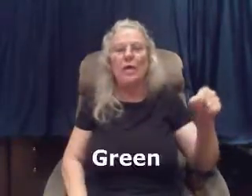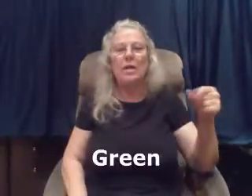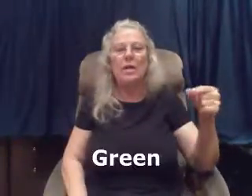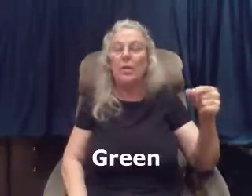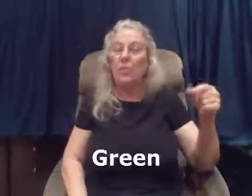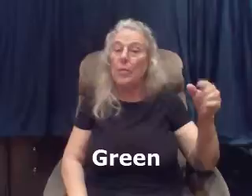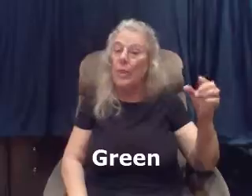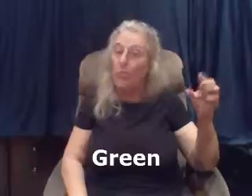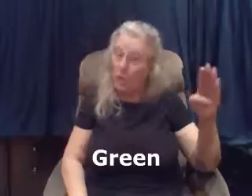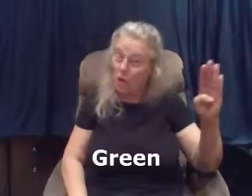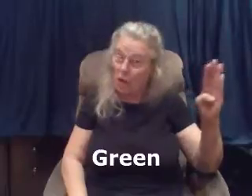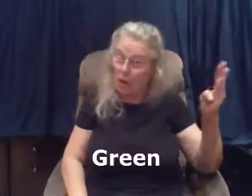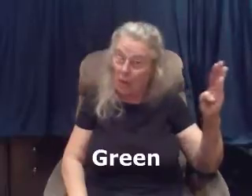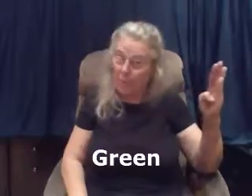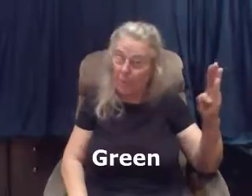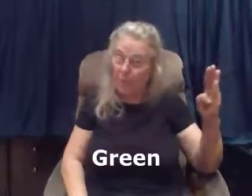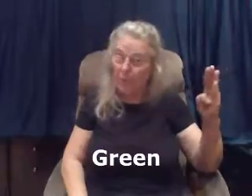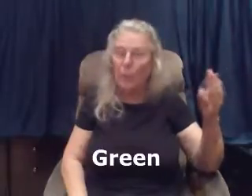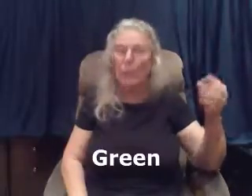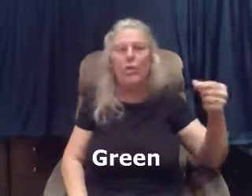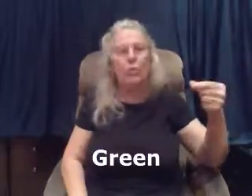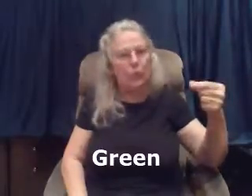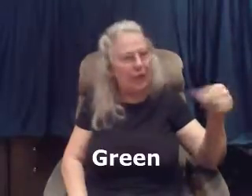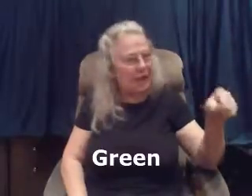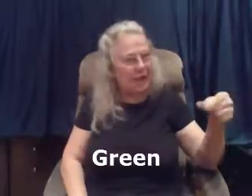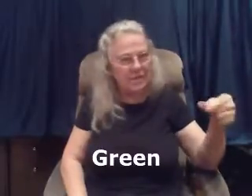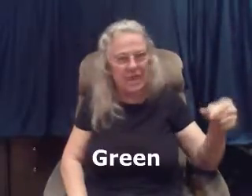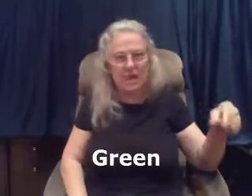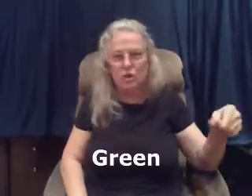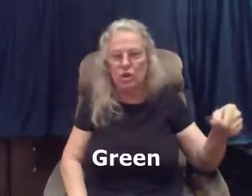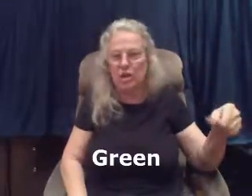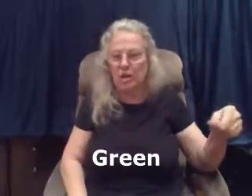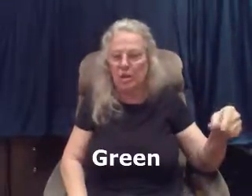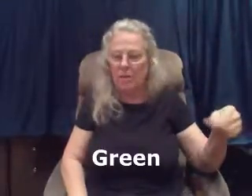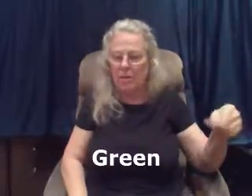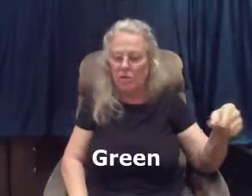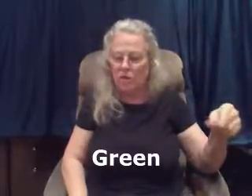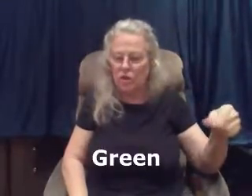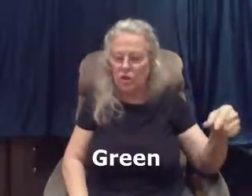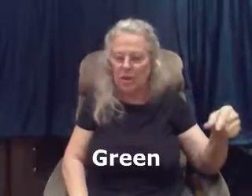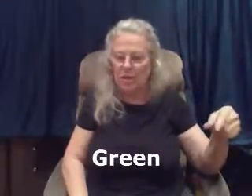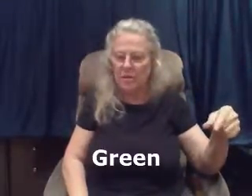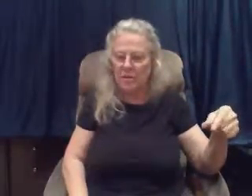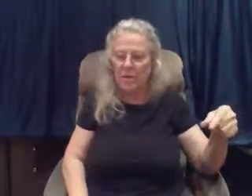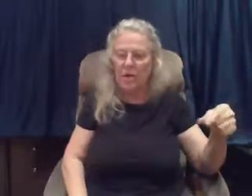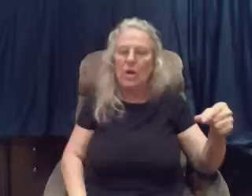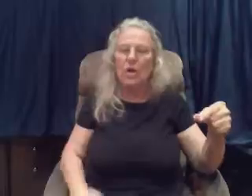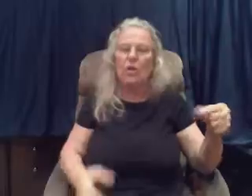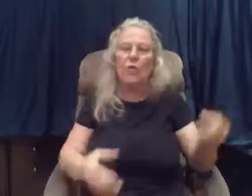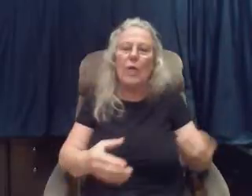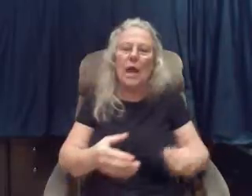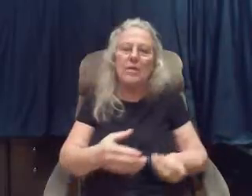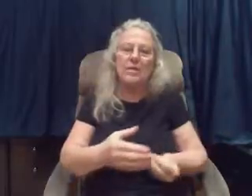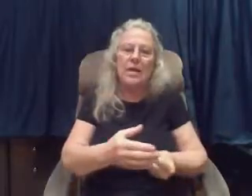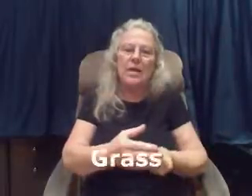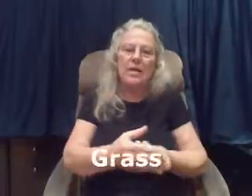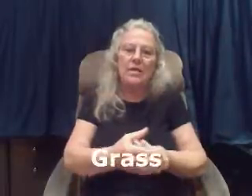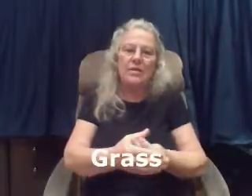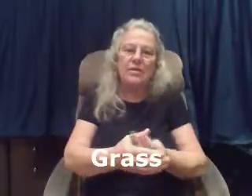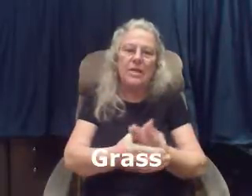Green, remember we talked about blue. Well, green is that G, and you just shake it. Grass, things